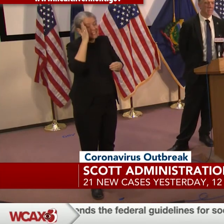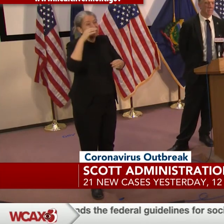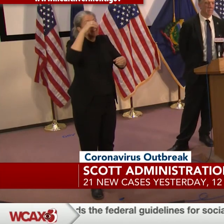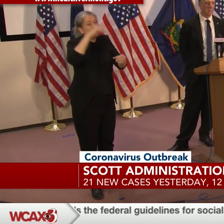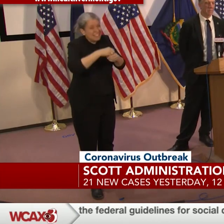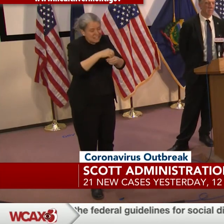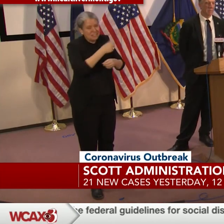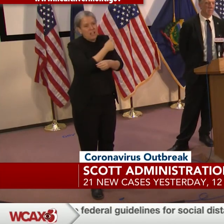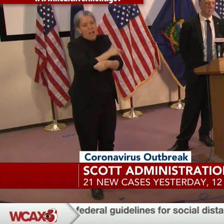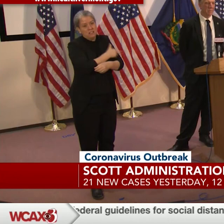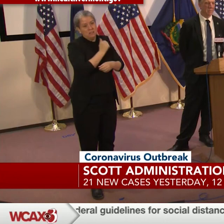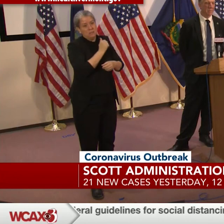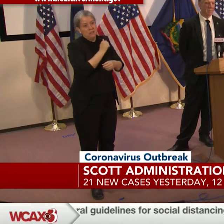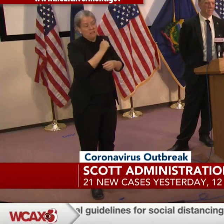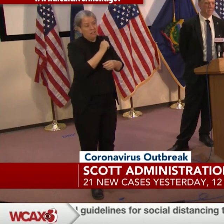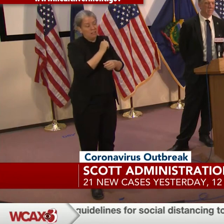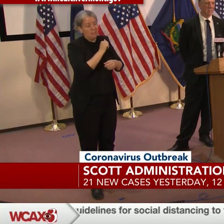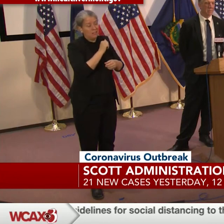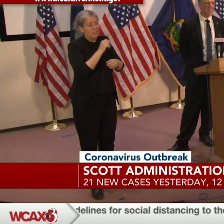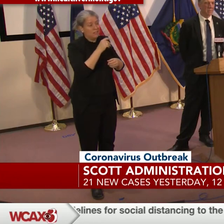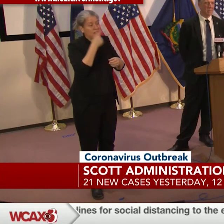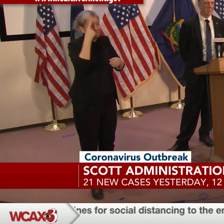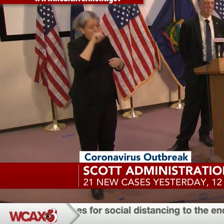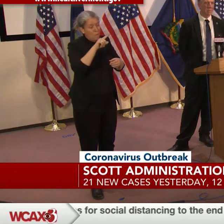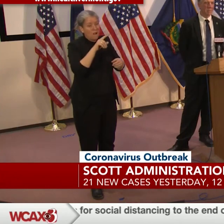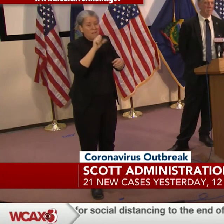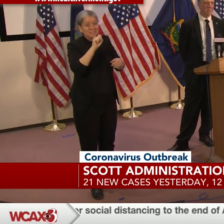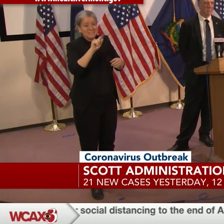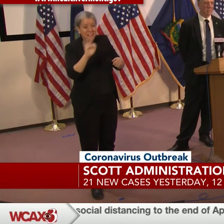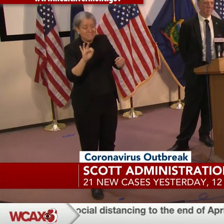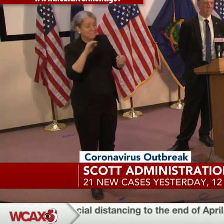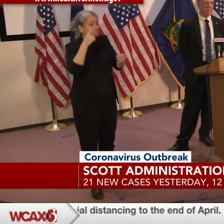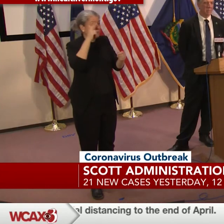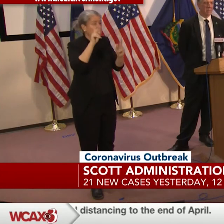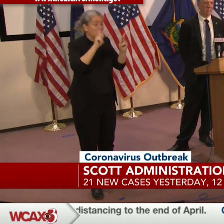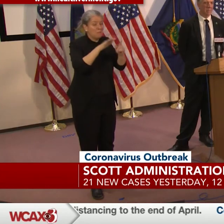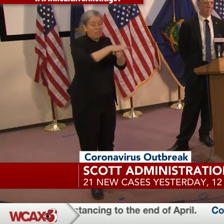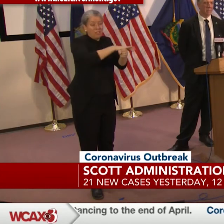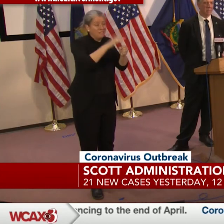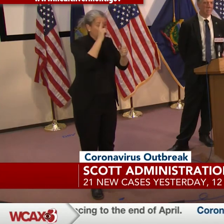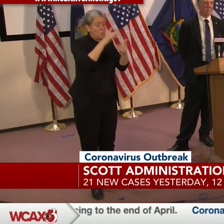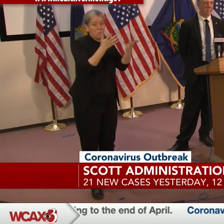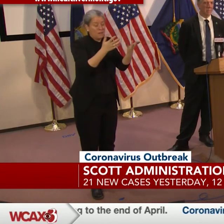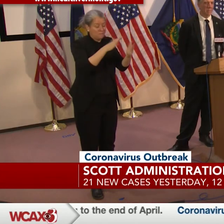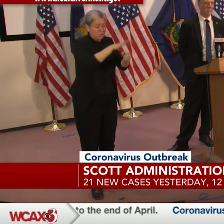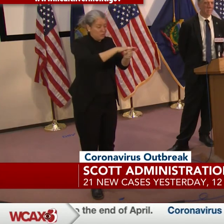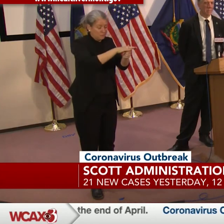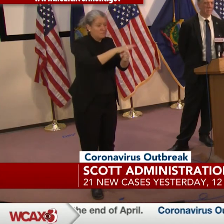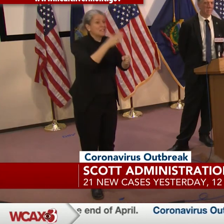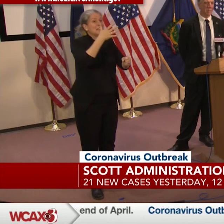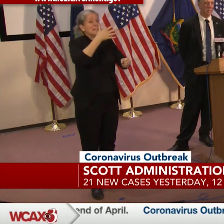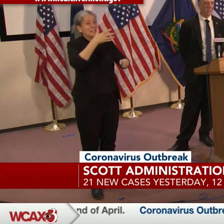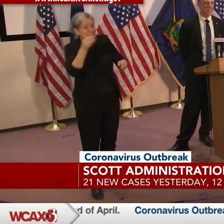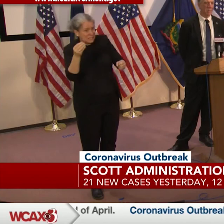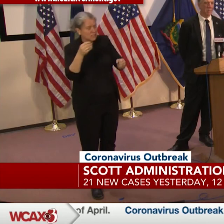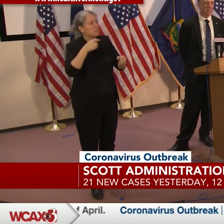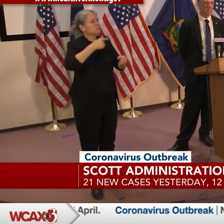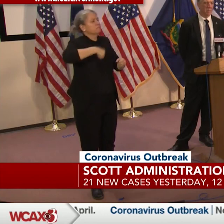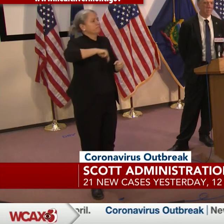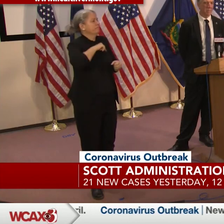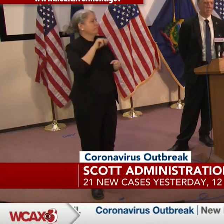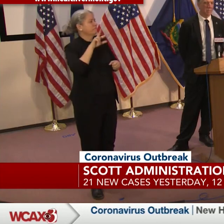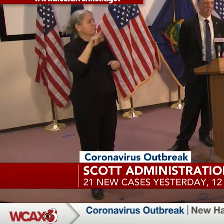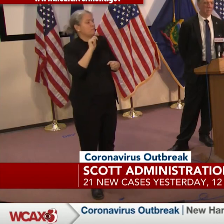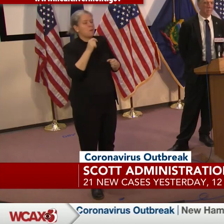hospital facility as well to establish a local service. At the same time, the state is looking